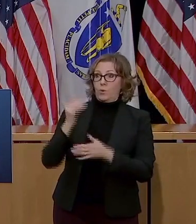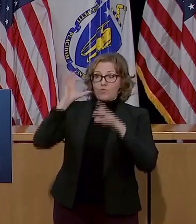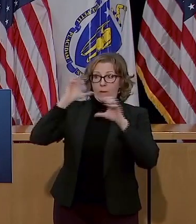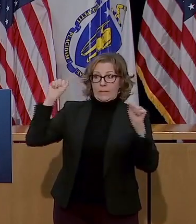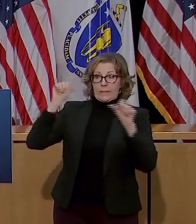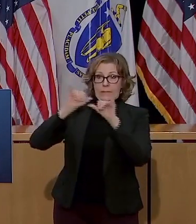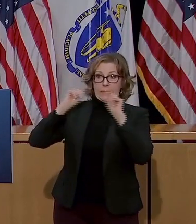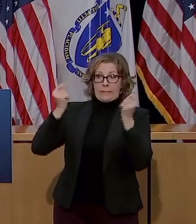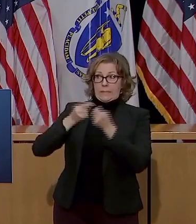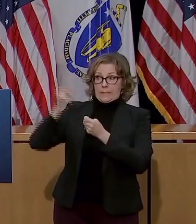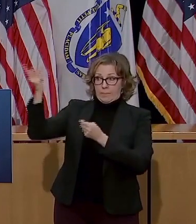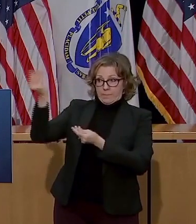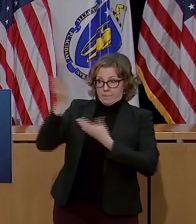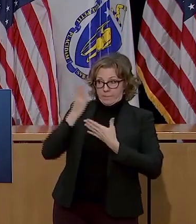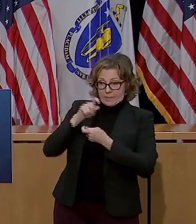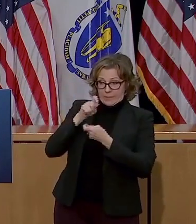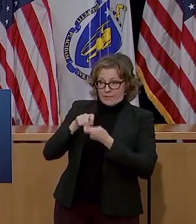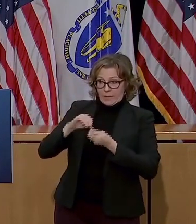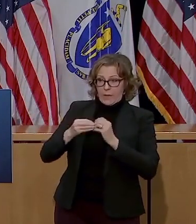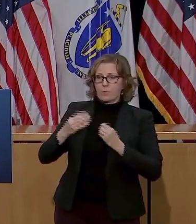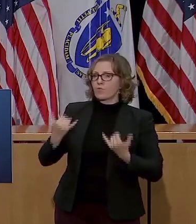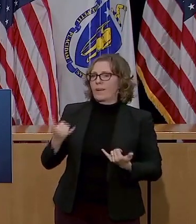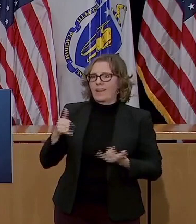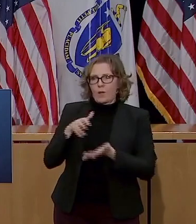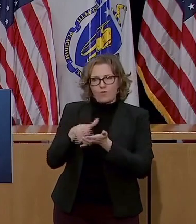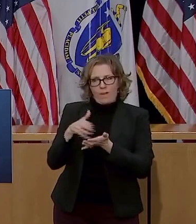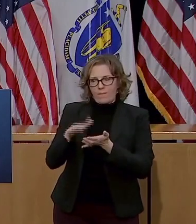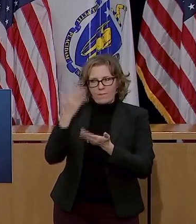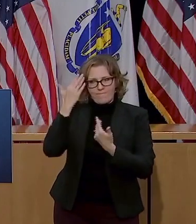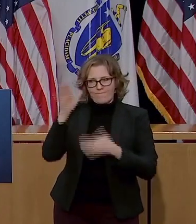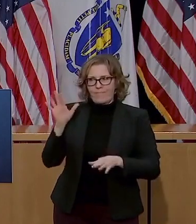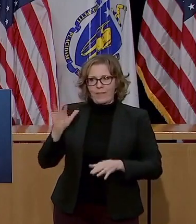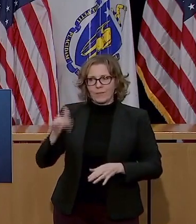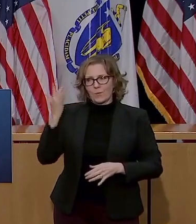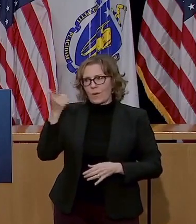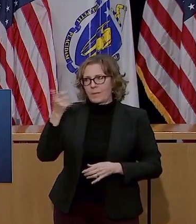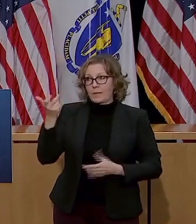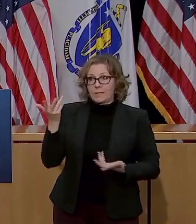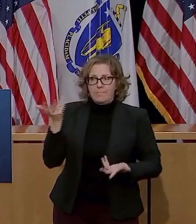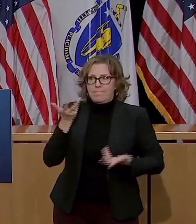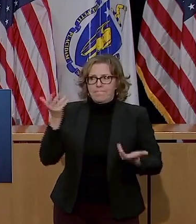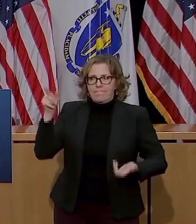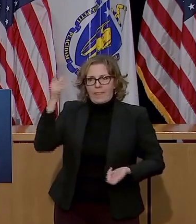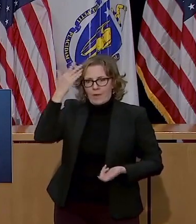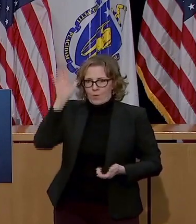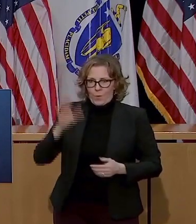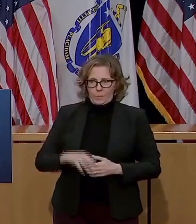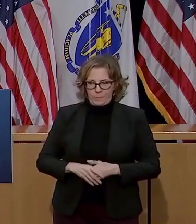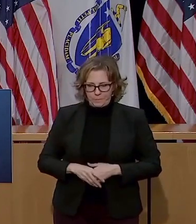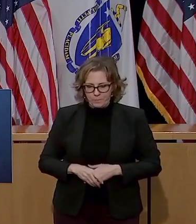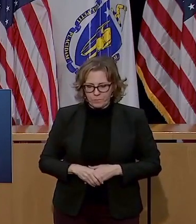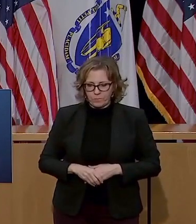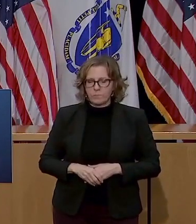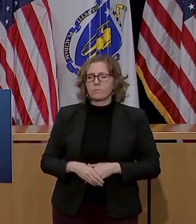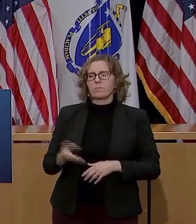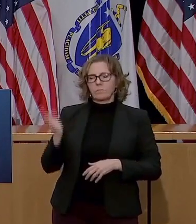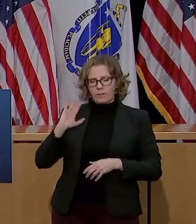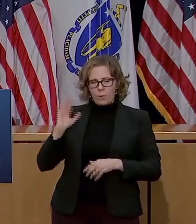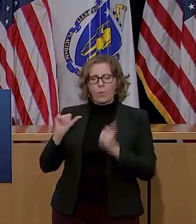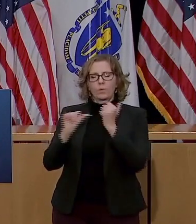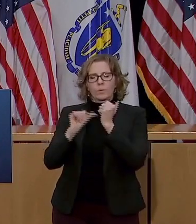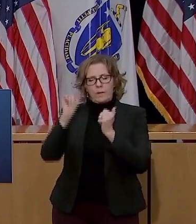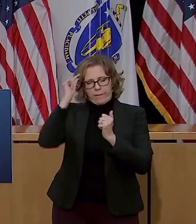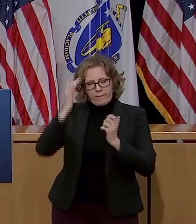forward. I think Mary Lou talked about or the Lieutenant Governor talked about the fact that virtually all